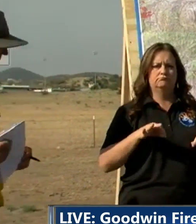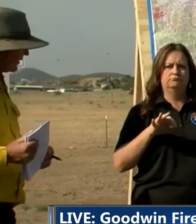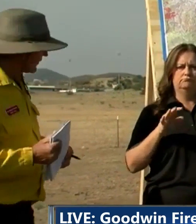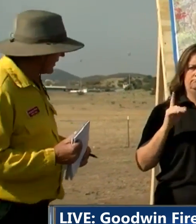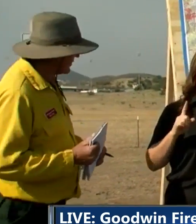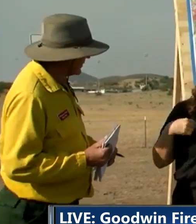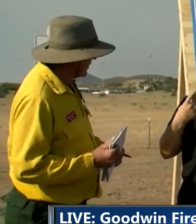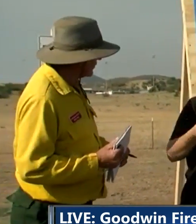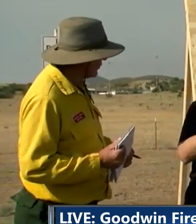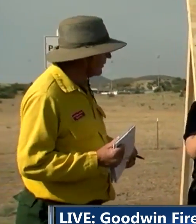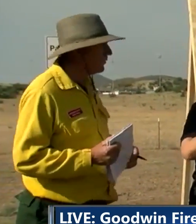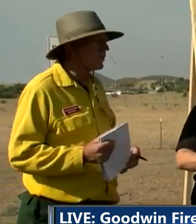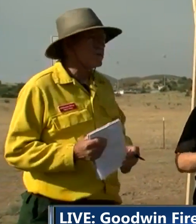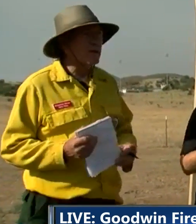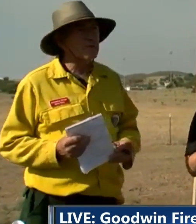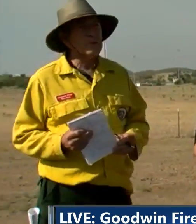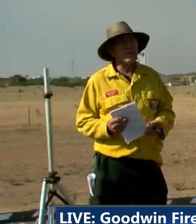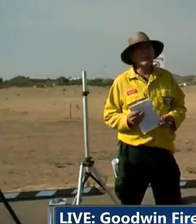Fire is at